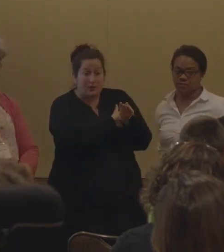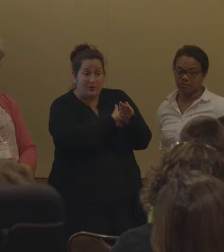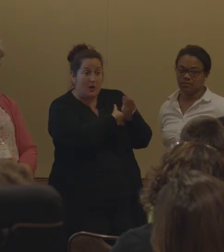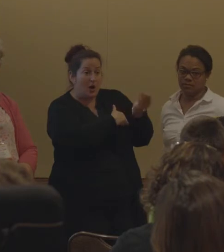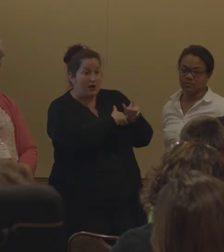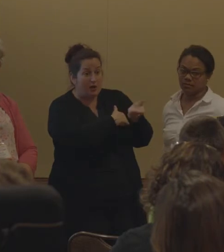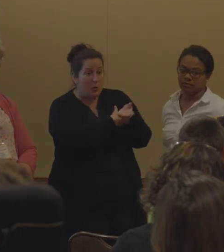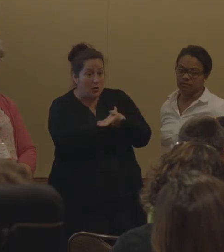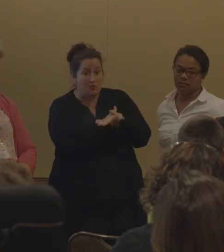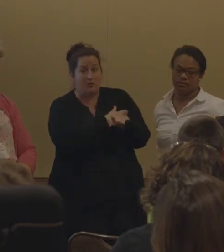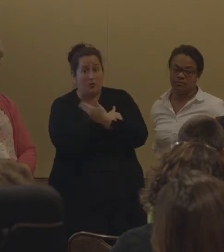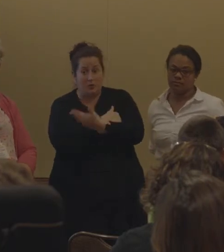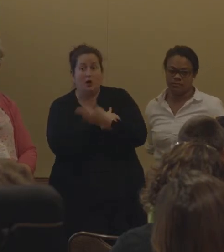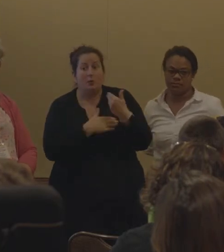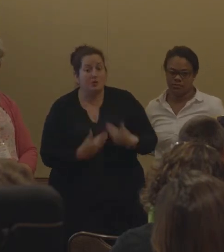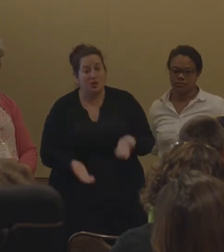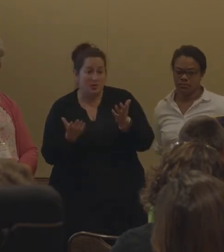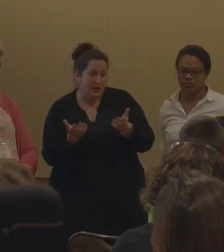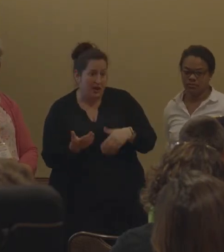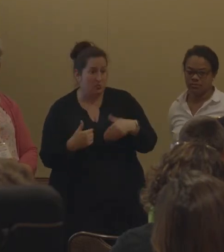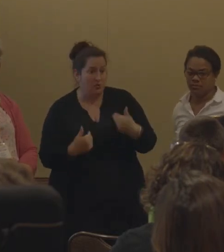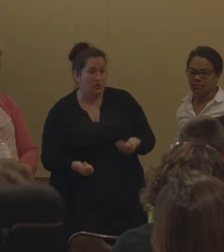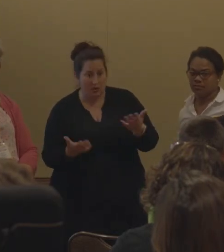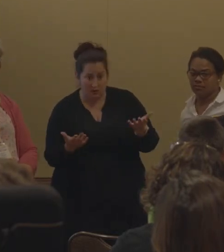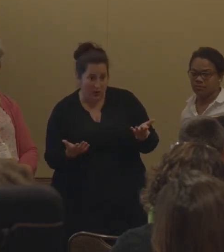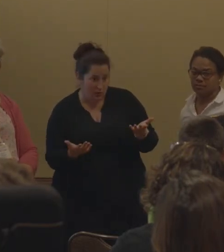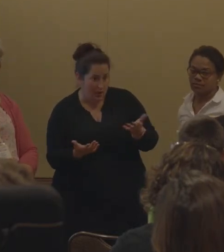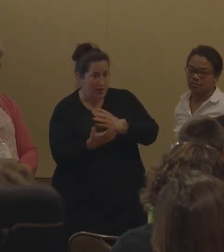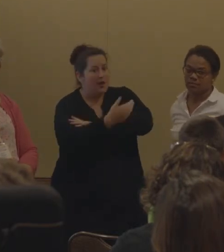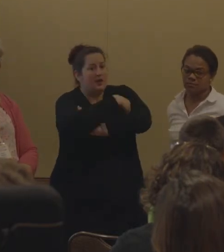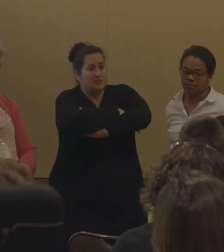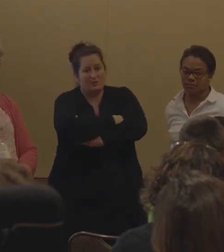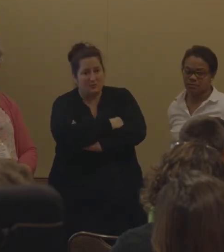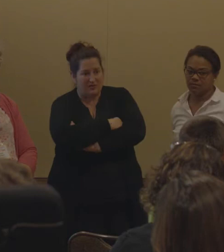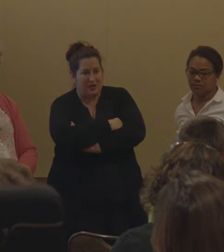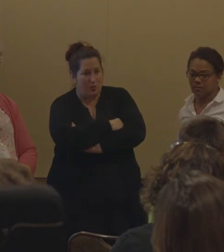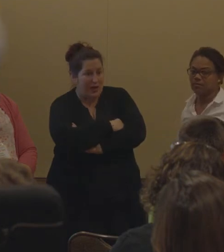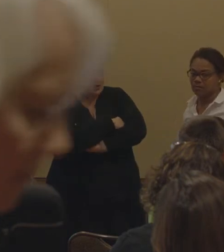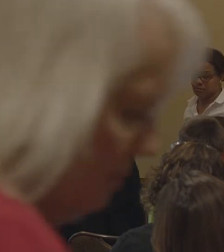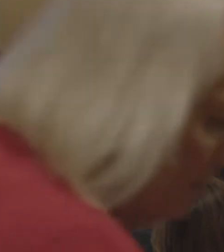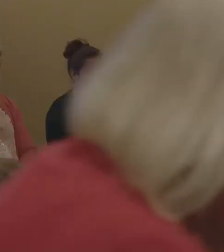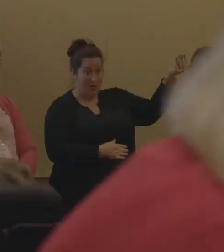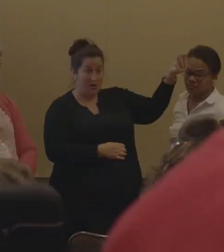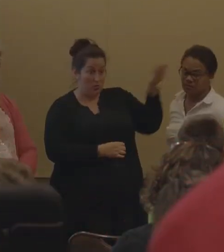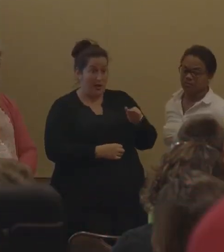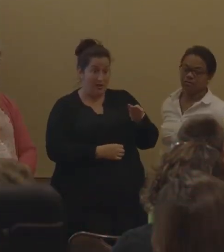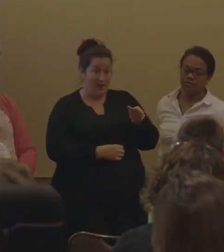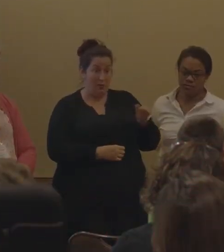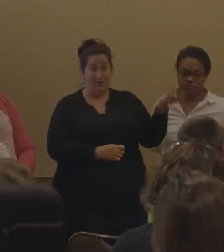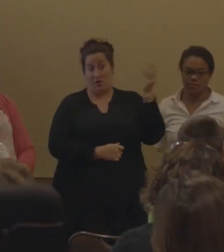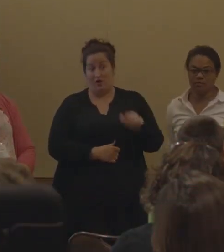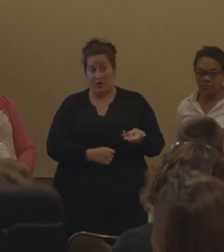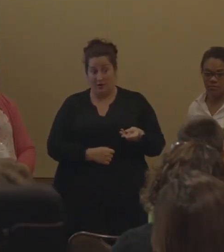check from VR and headquarters before we can proceed with the case, or before we can give you what you need. And so sometimes you have to keep waiting to make sure that the money is ready